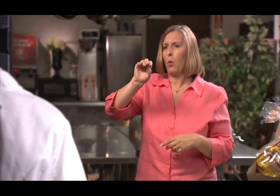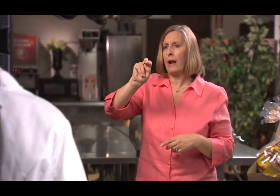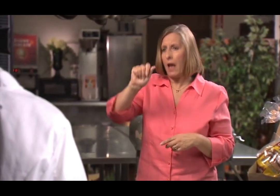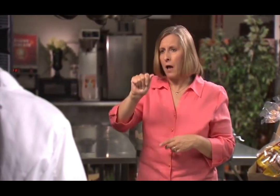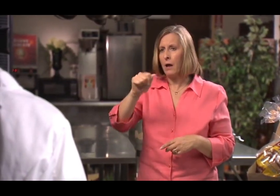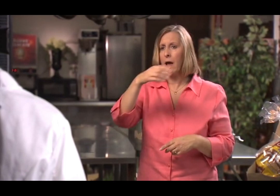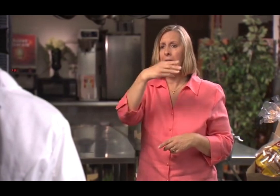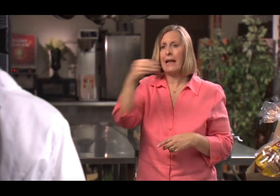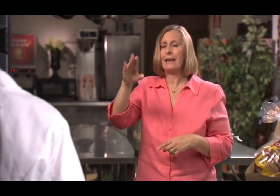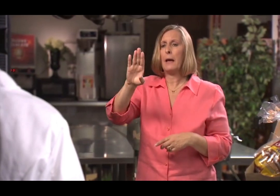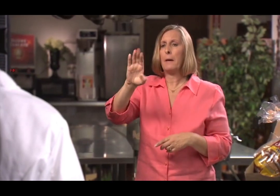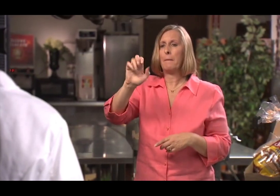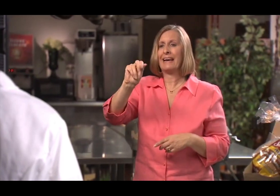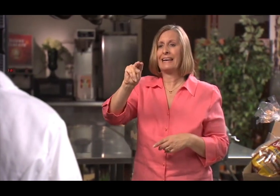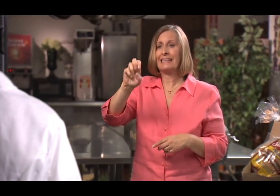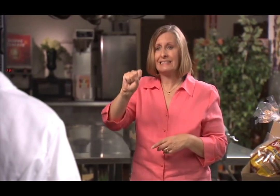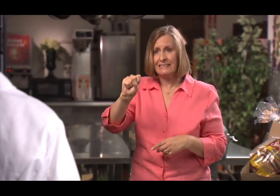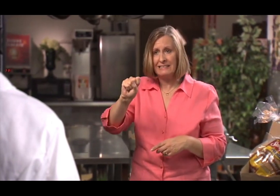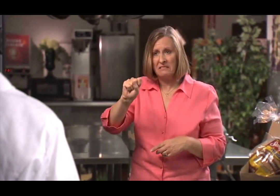Quinoa and beans,